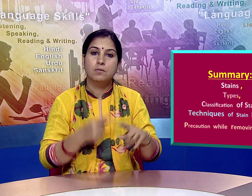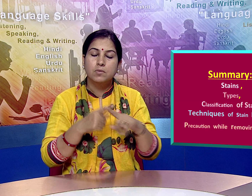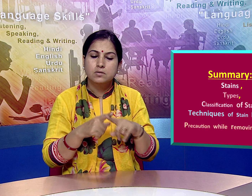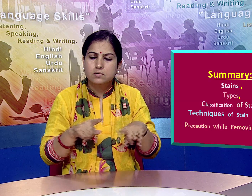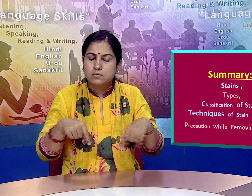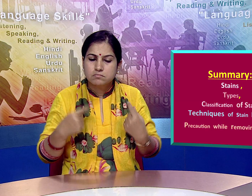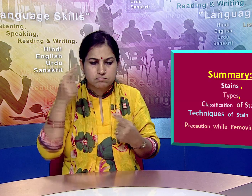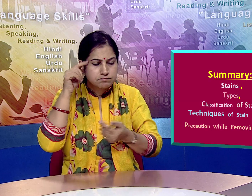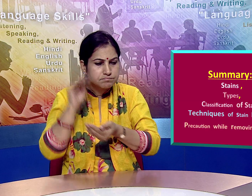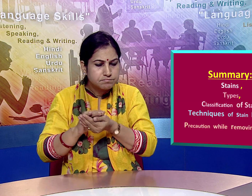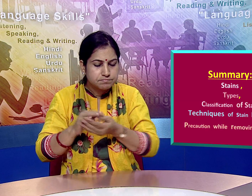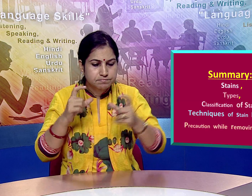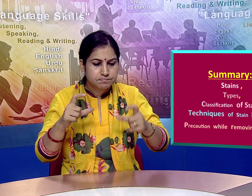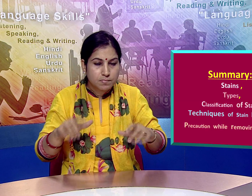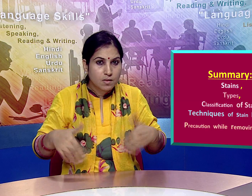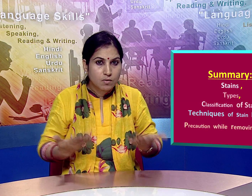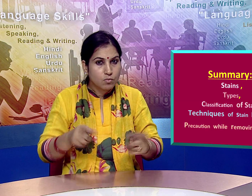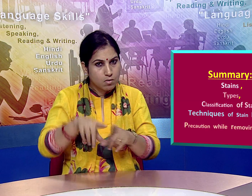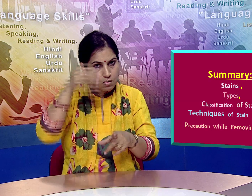and precaution while removing stains.